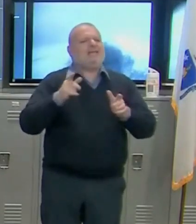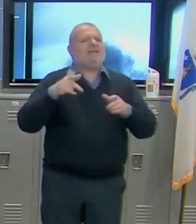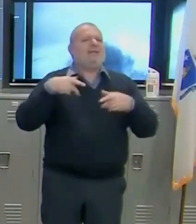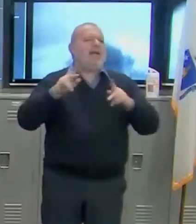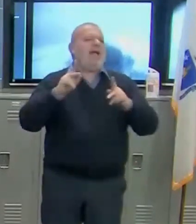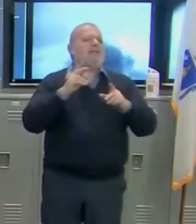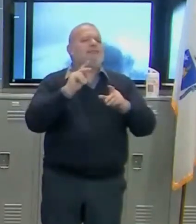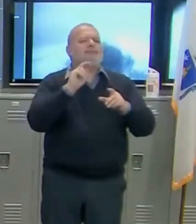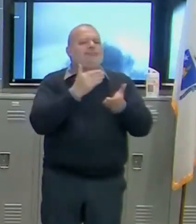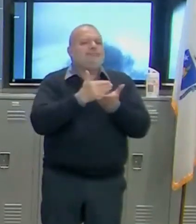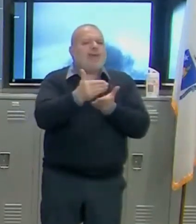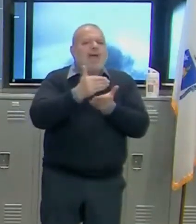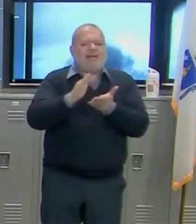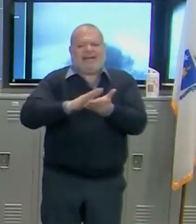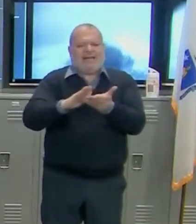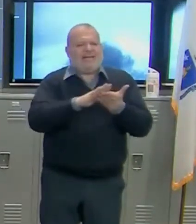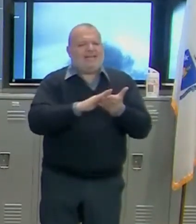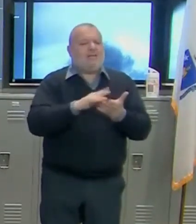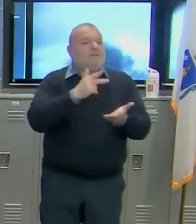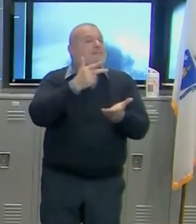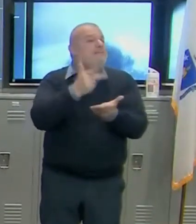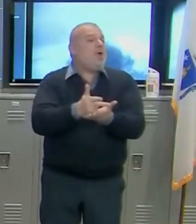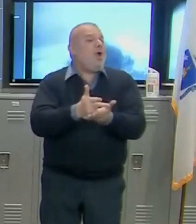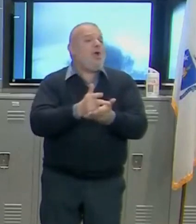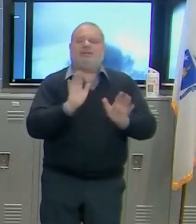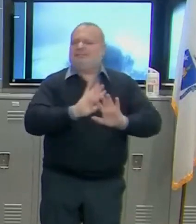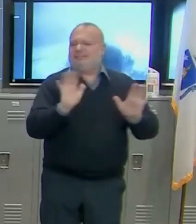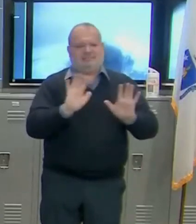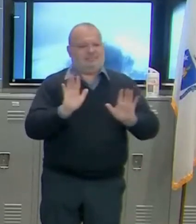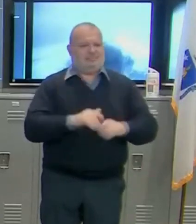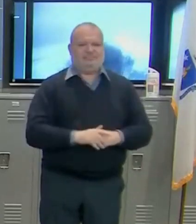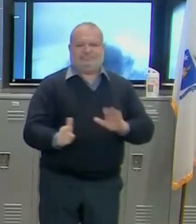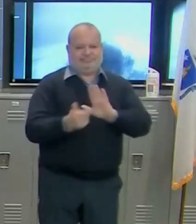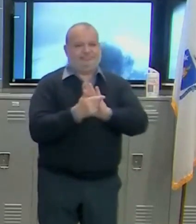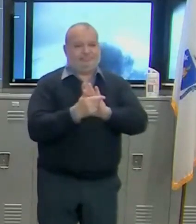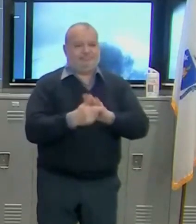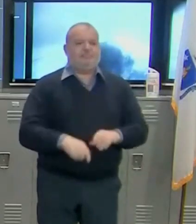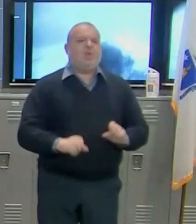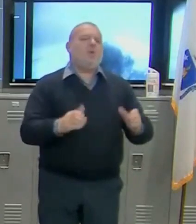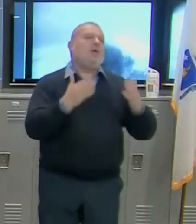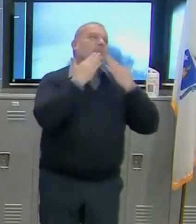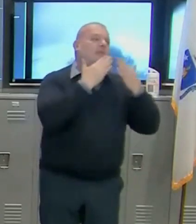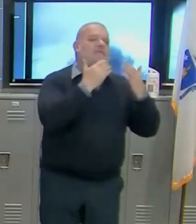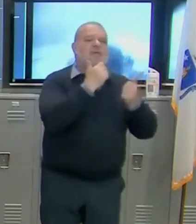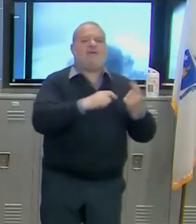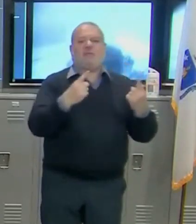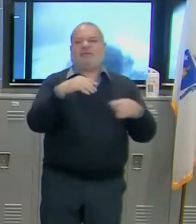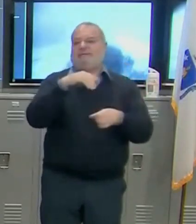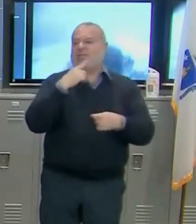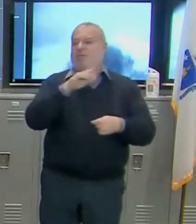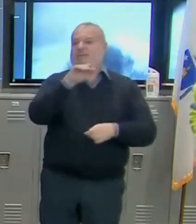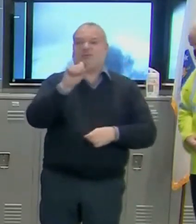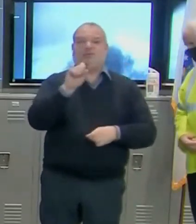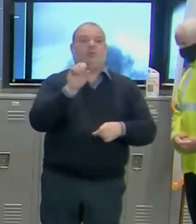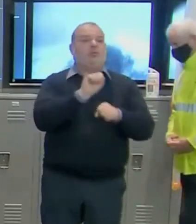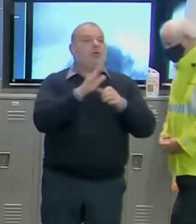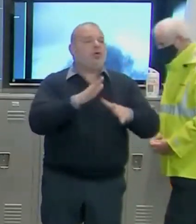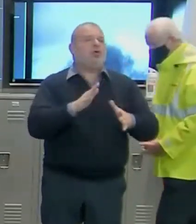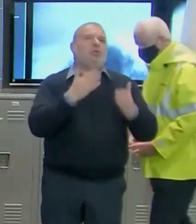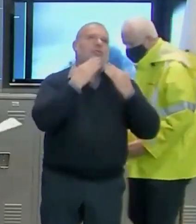thank you for your patience. And again, thank you to all the crews across the state who are working on this storm. Now I'll turn it over to Joe Nolan from